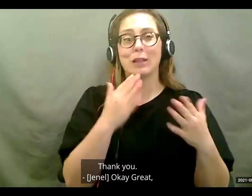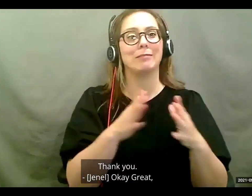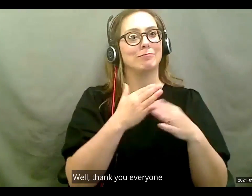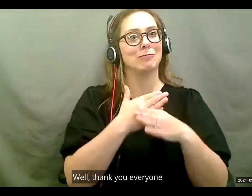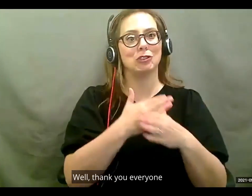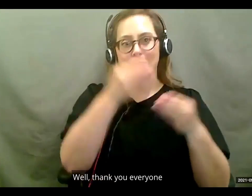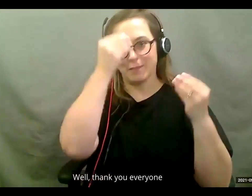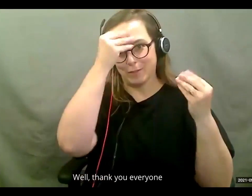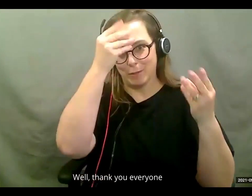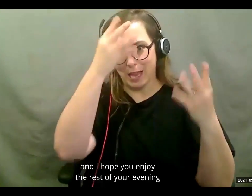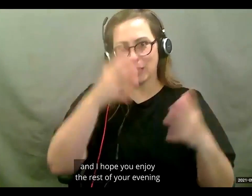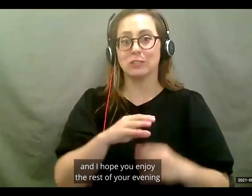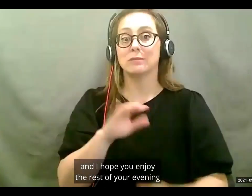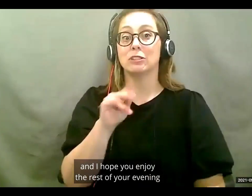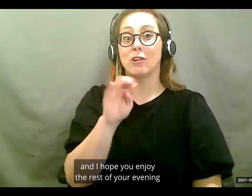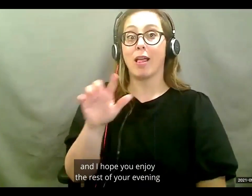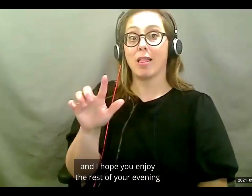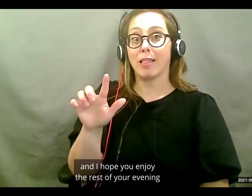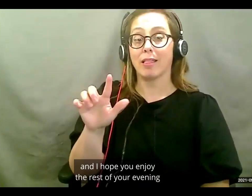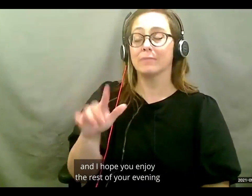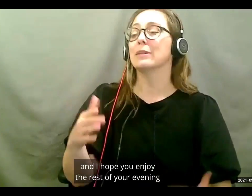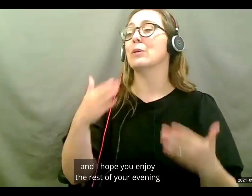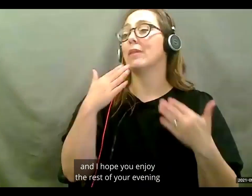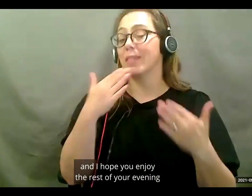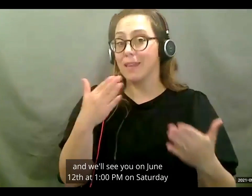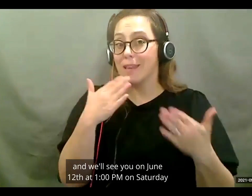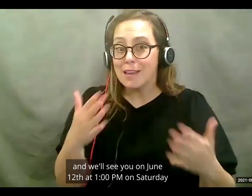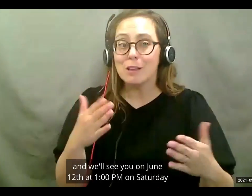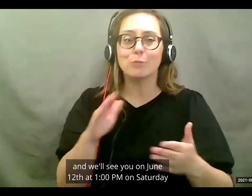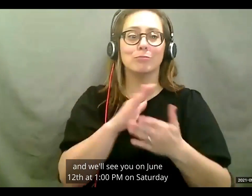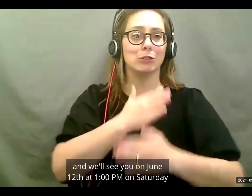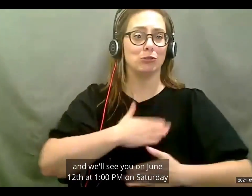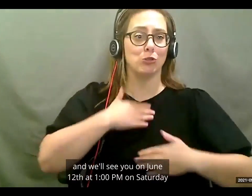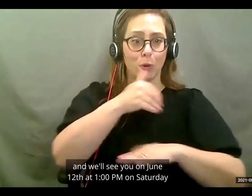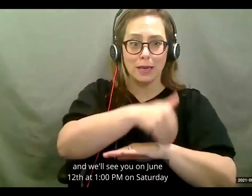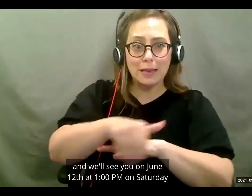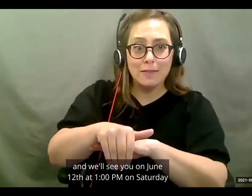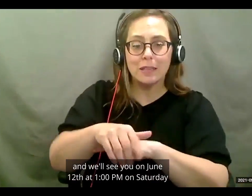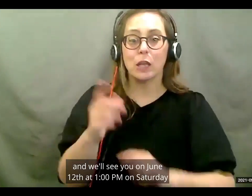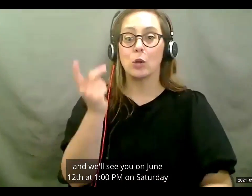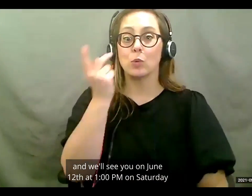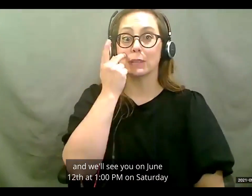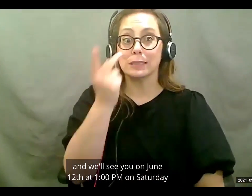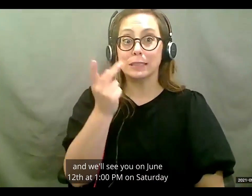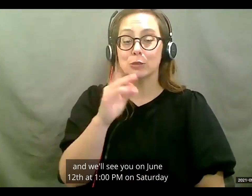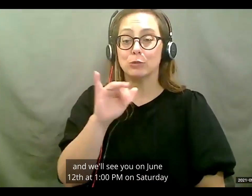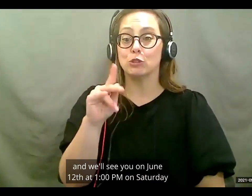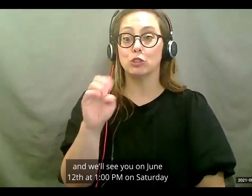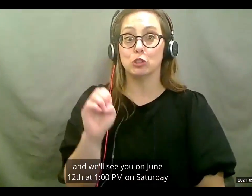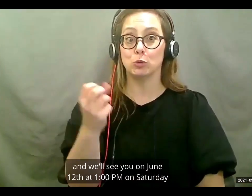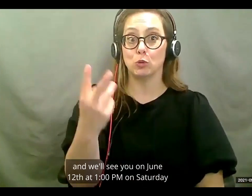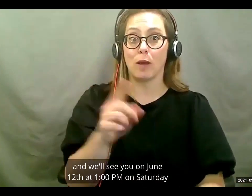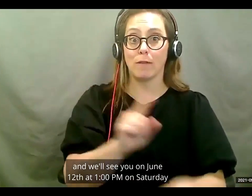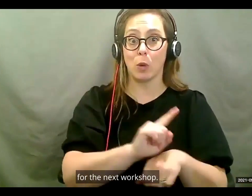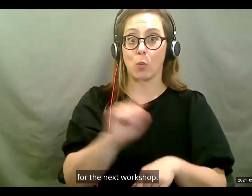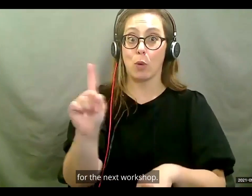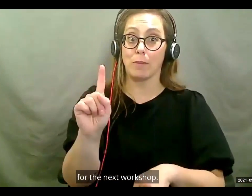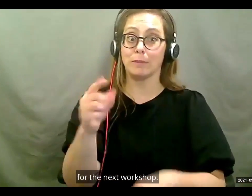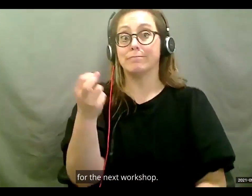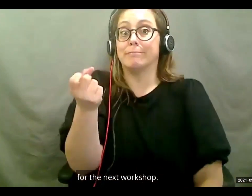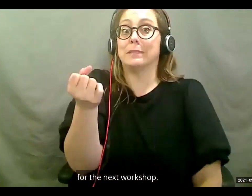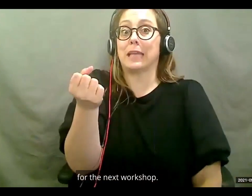Thank you. Well, thank you, everyone, and I hope you enjoy the rest of your evening, and we'll see you on June 12th at 1 p.m. on Saturday